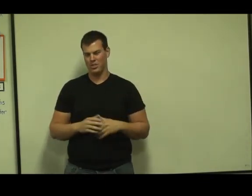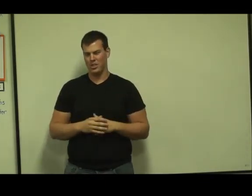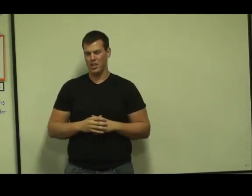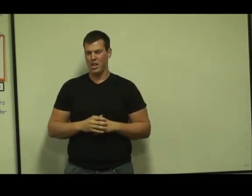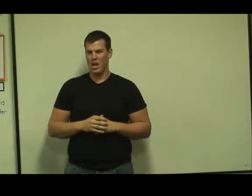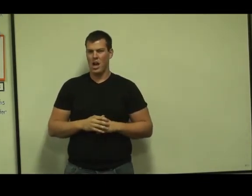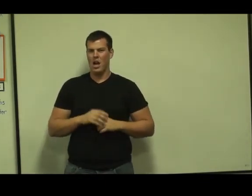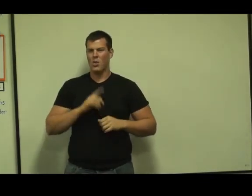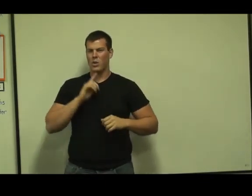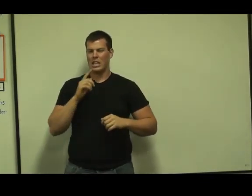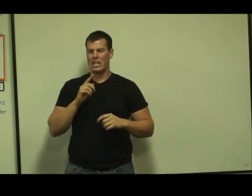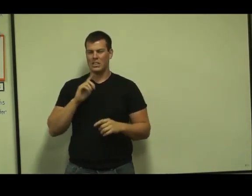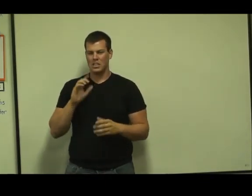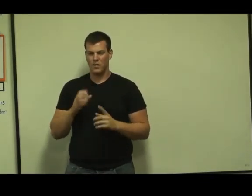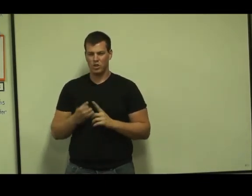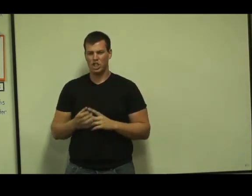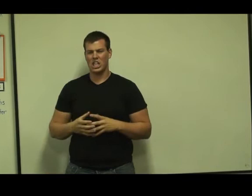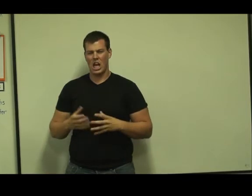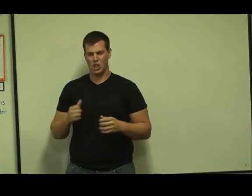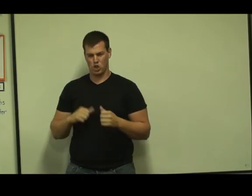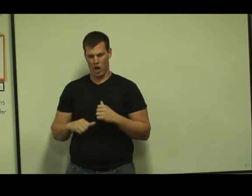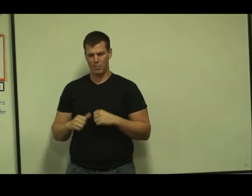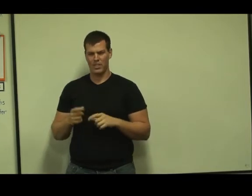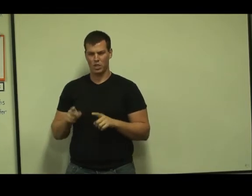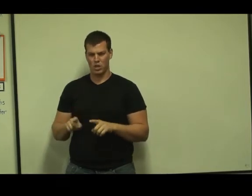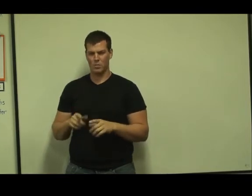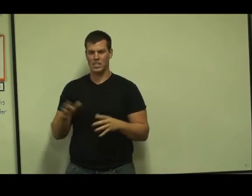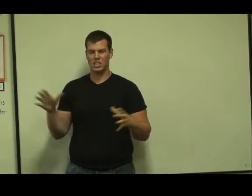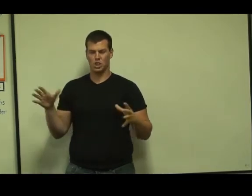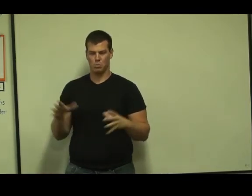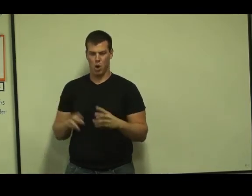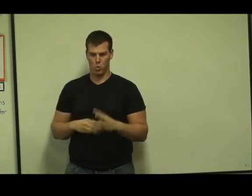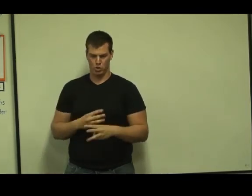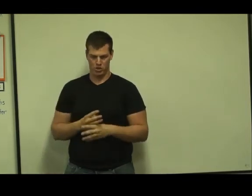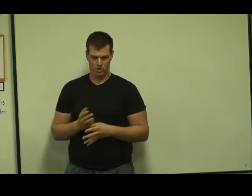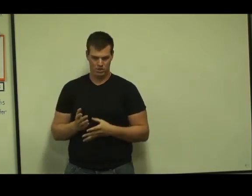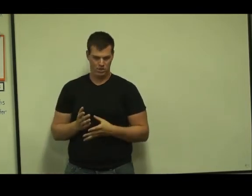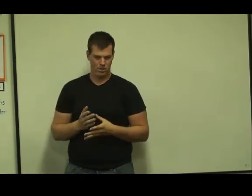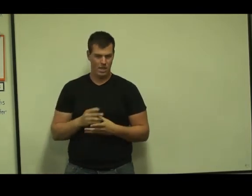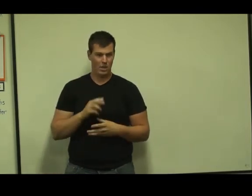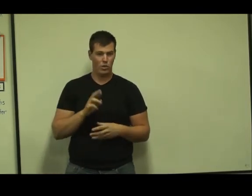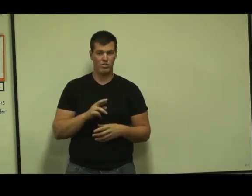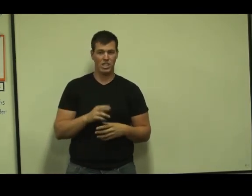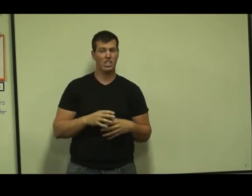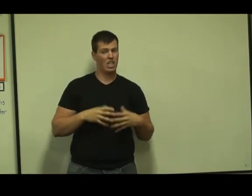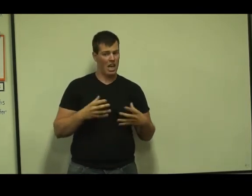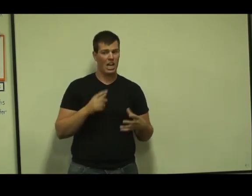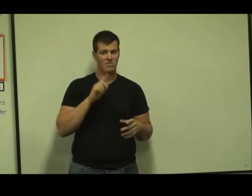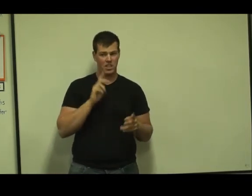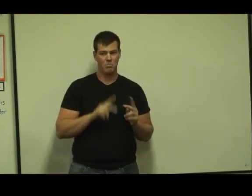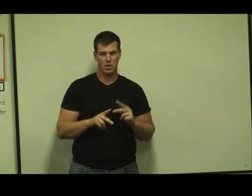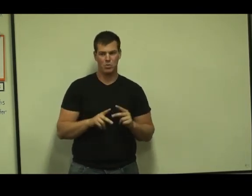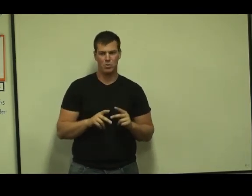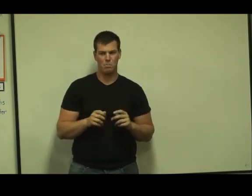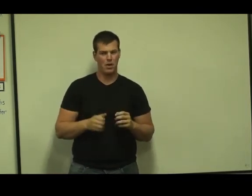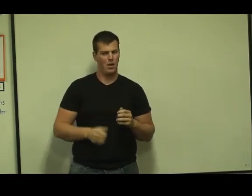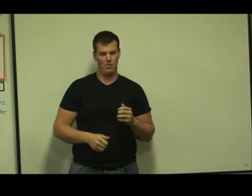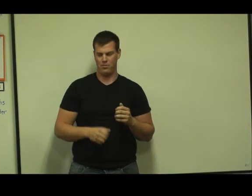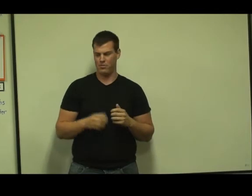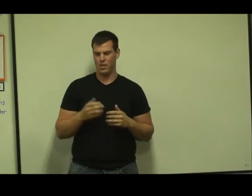out. Really, it's a type of culture that I try, but they go down because it's well, everything that I get that people, but